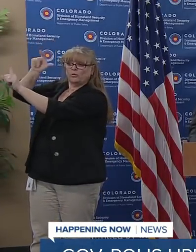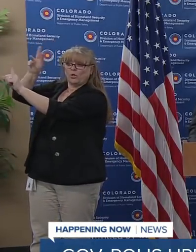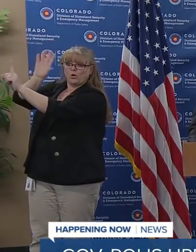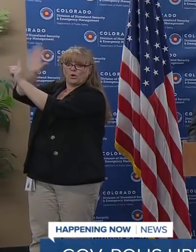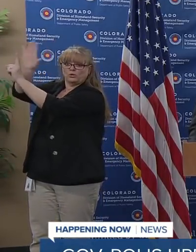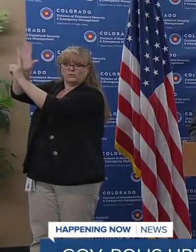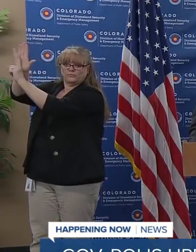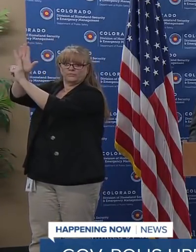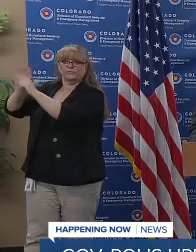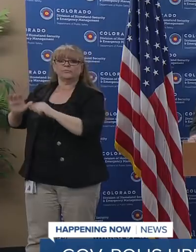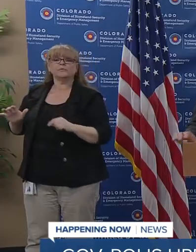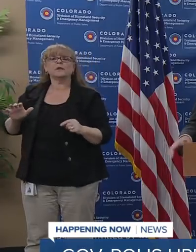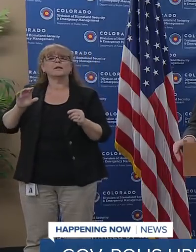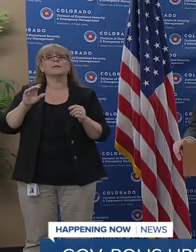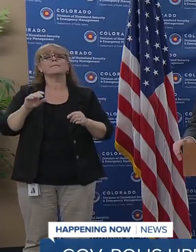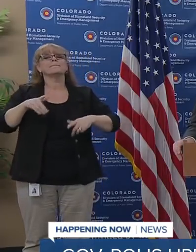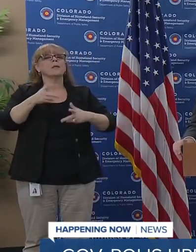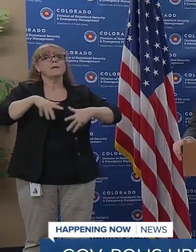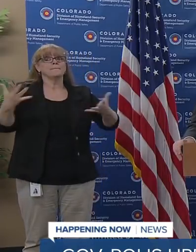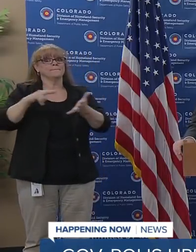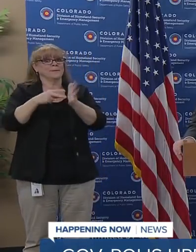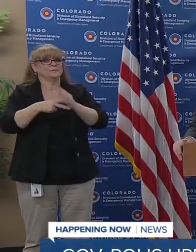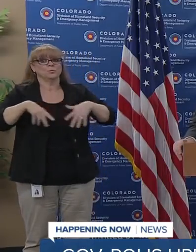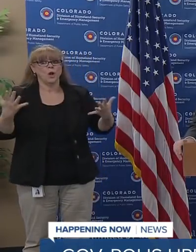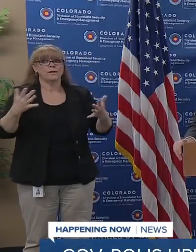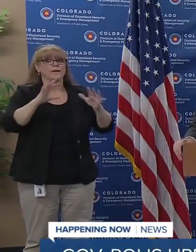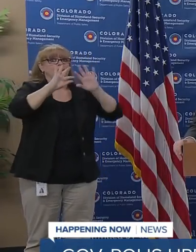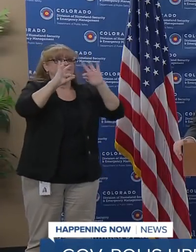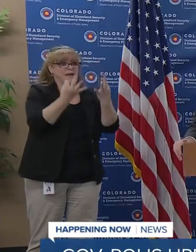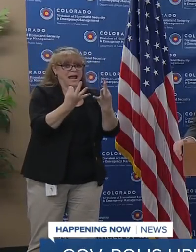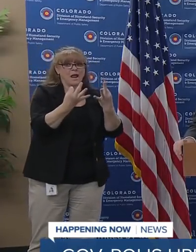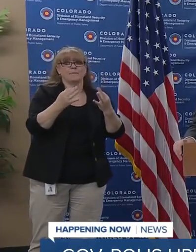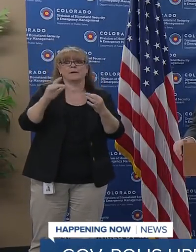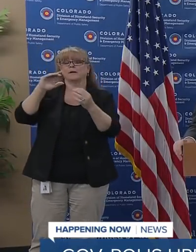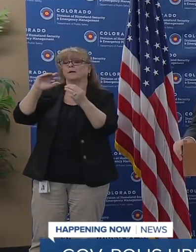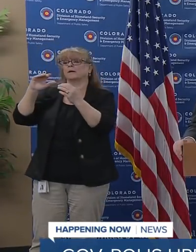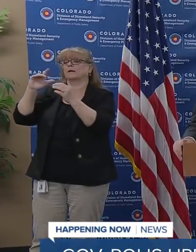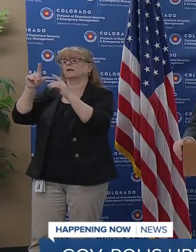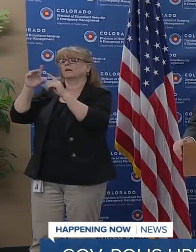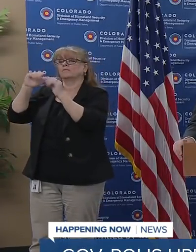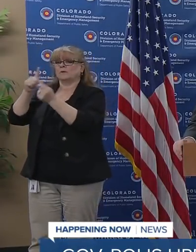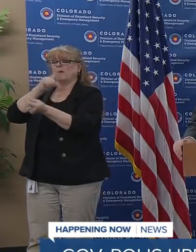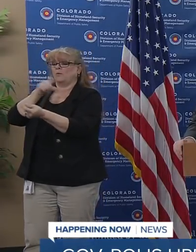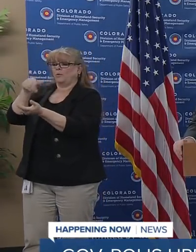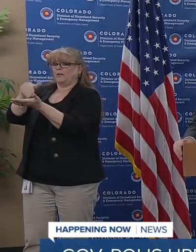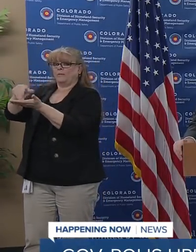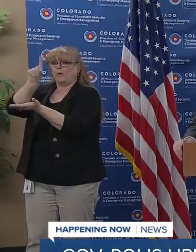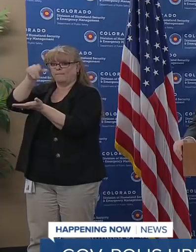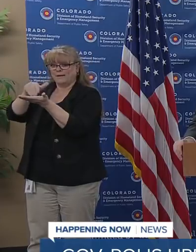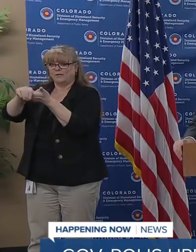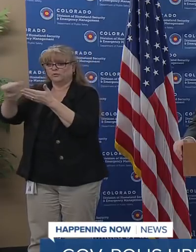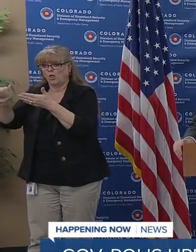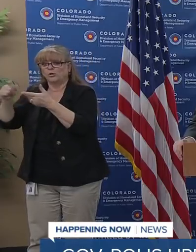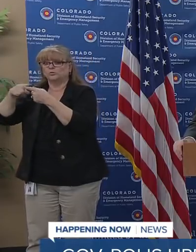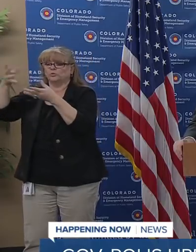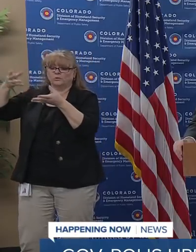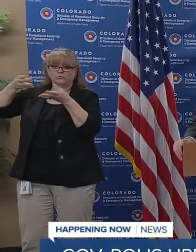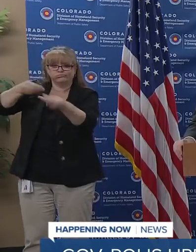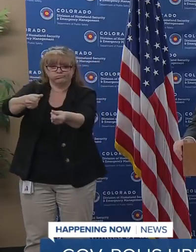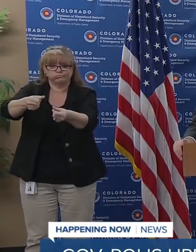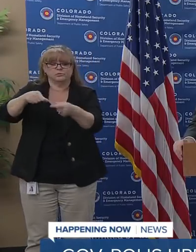of families and small businesses across the state for 3 more months to get through this crisis. Today, I'm announcing additional steps.